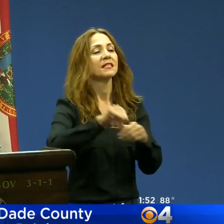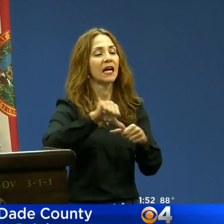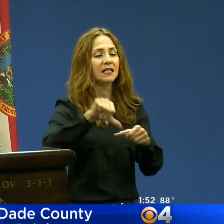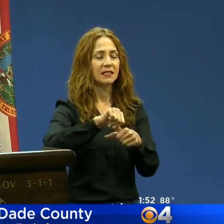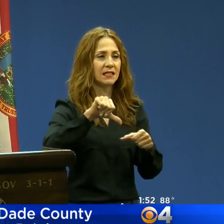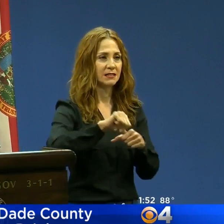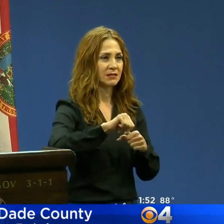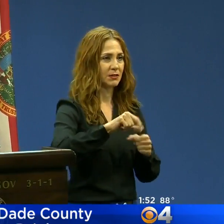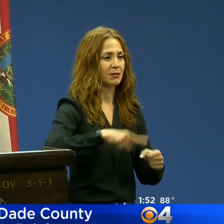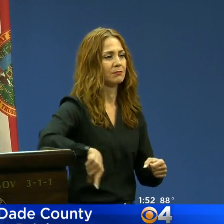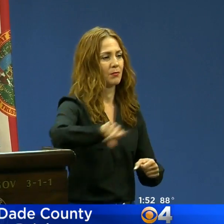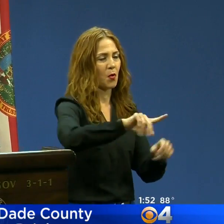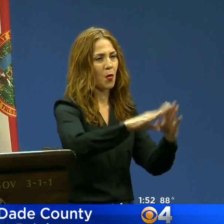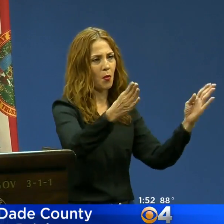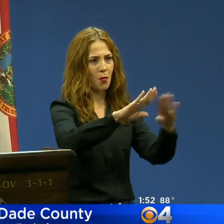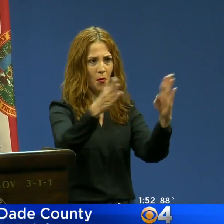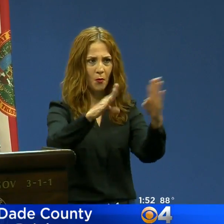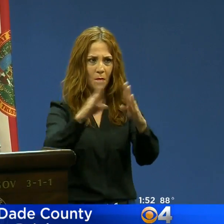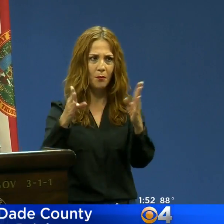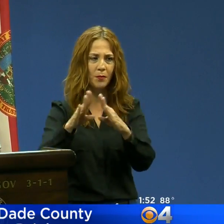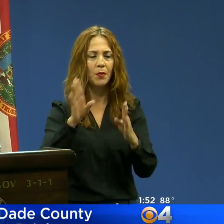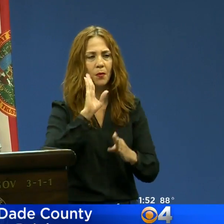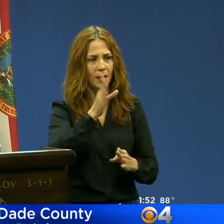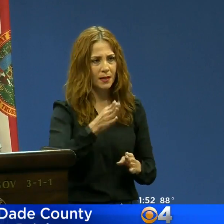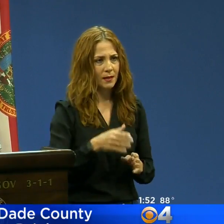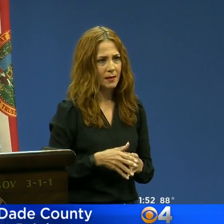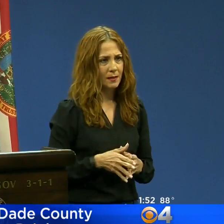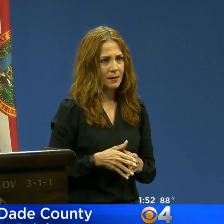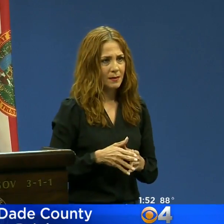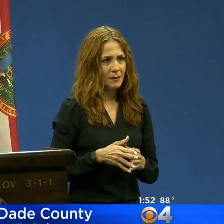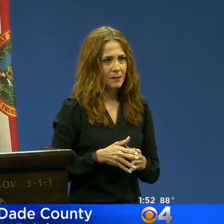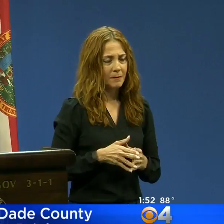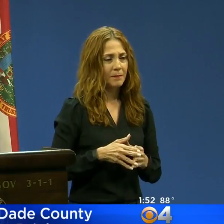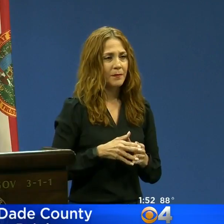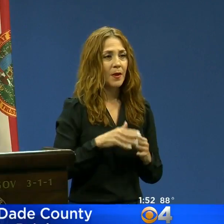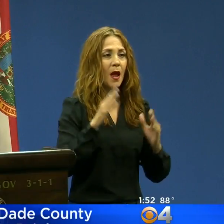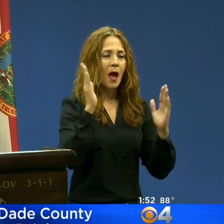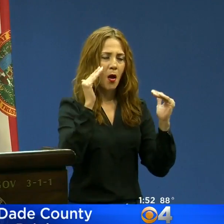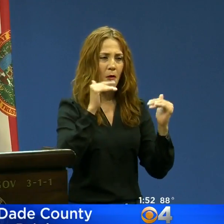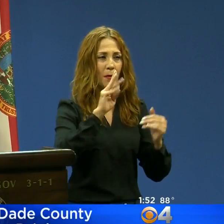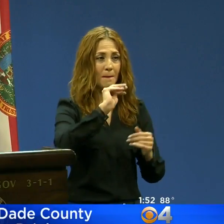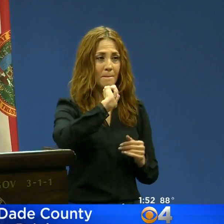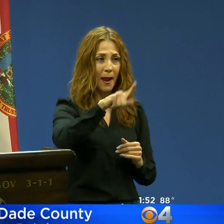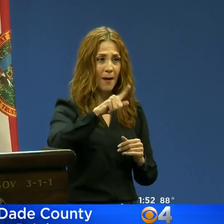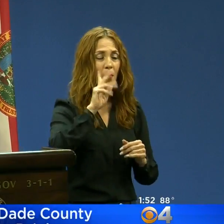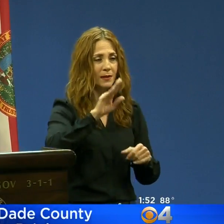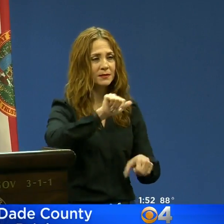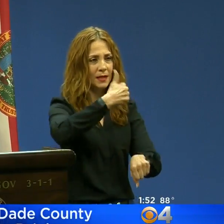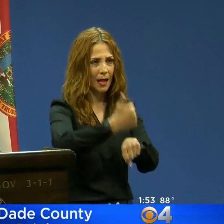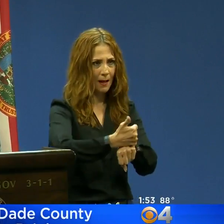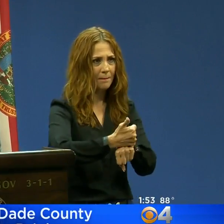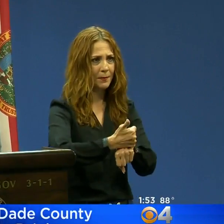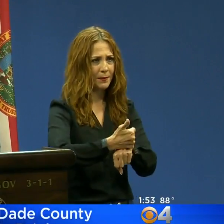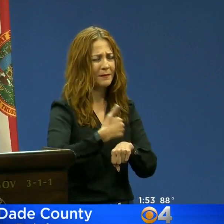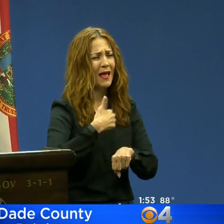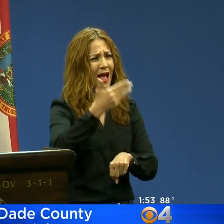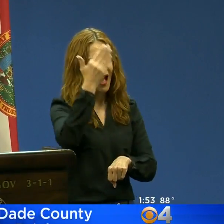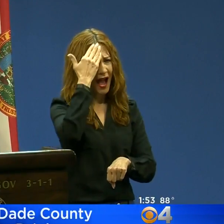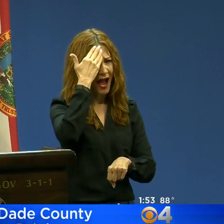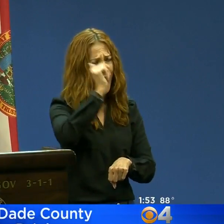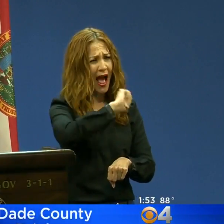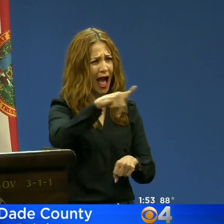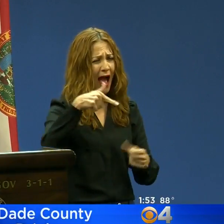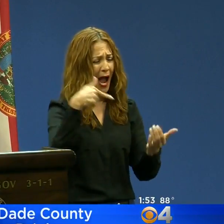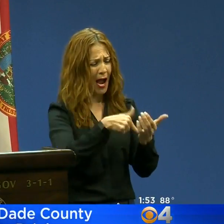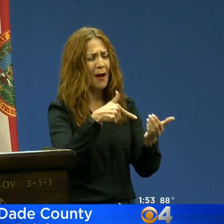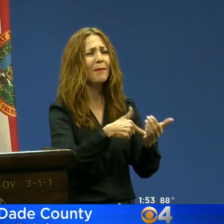kind of interactive map for you to determine where they are. I understand that there's an app called Gas Buddy that you can download, and it'll tell you which gas